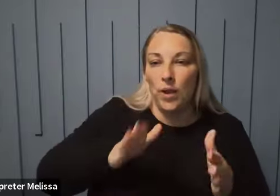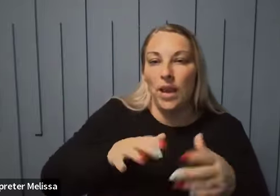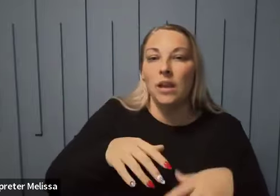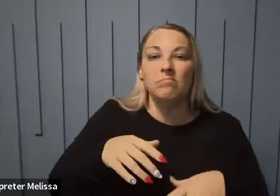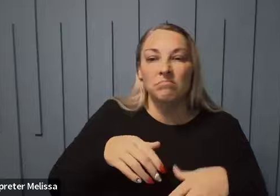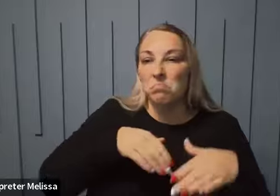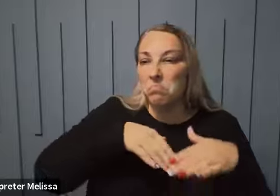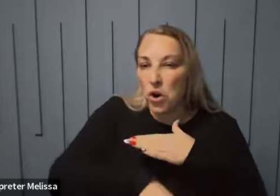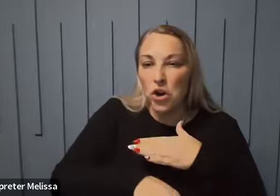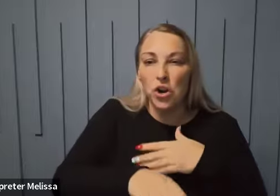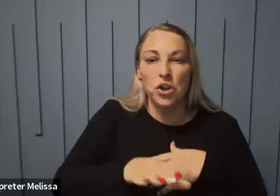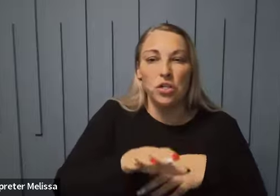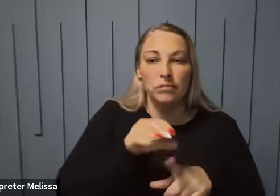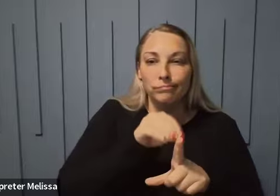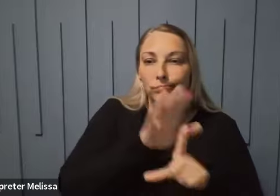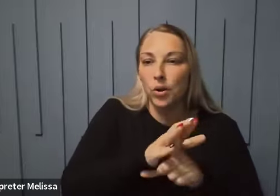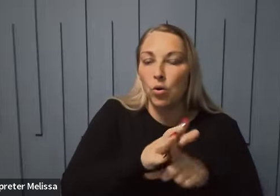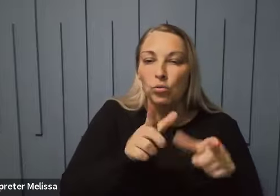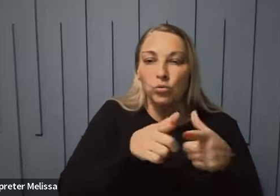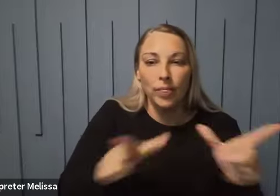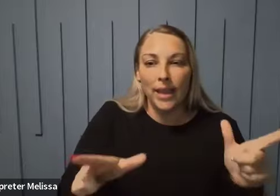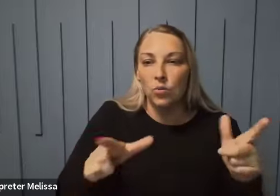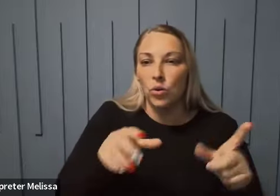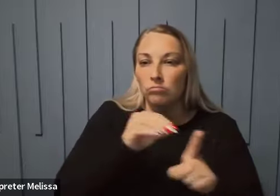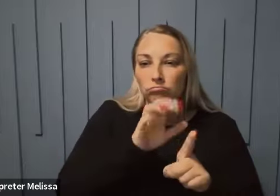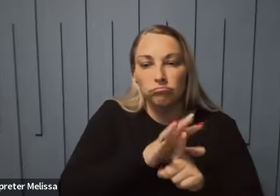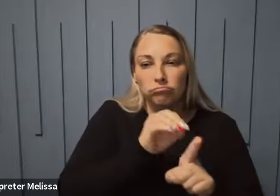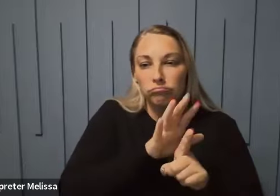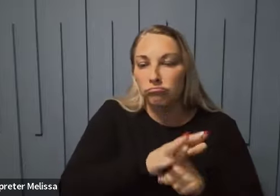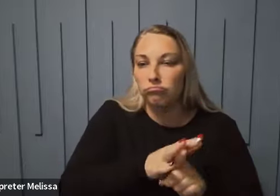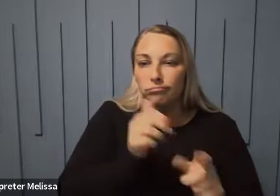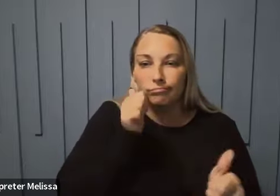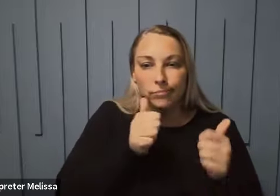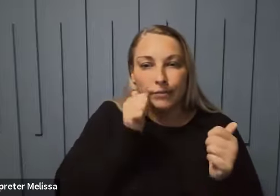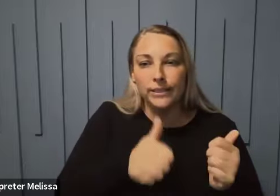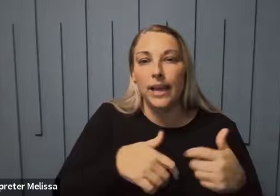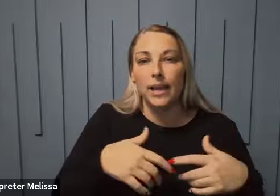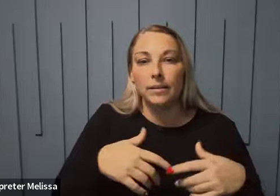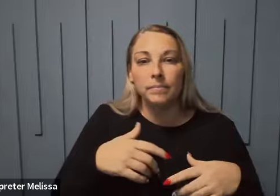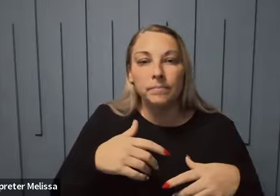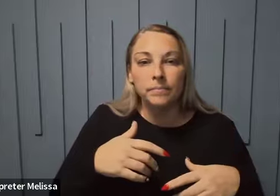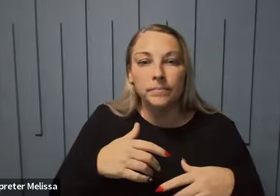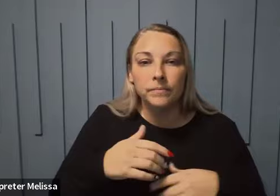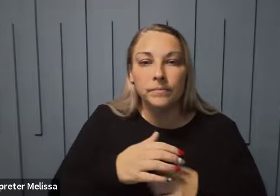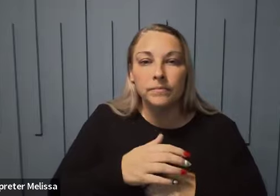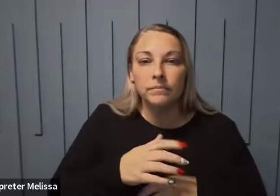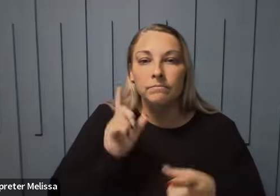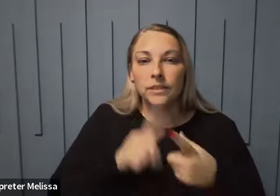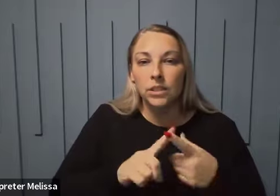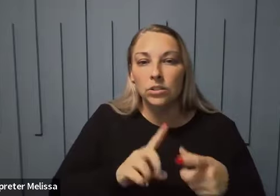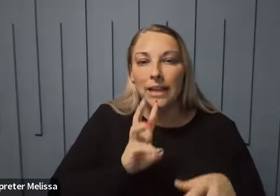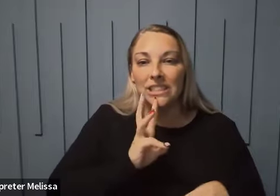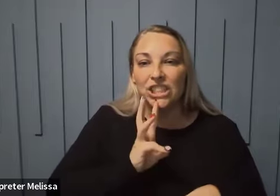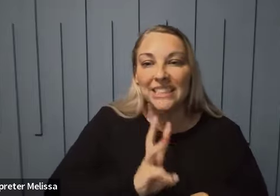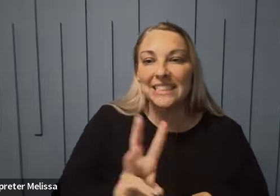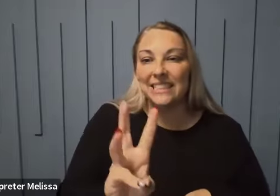you have approximately 15,000 words, a fluent command of your native language and the structures, and that language has been acquired and not